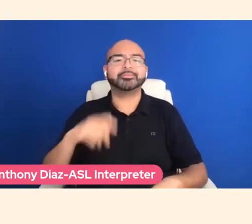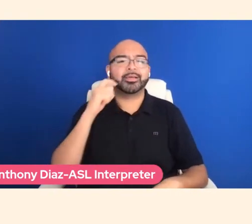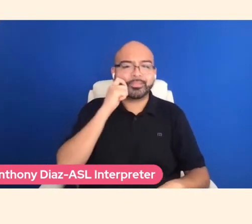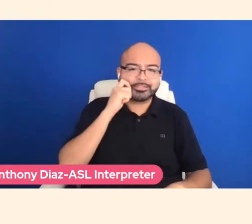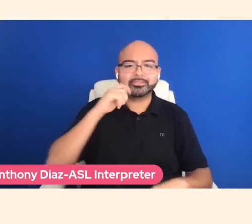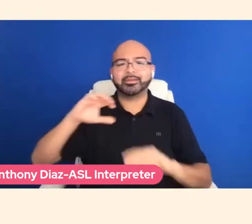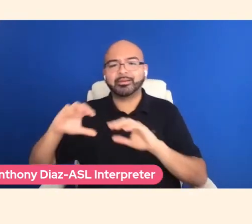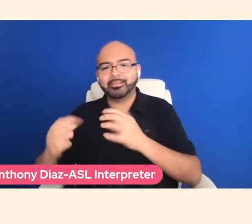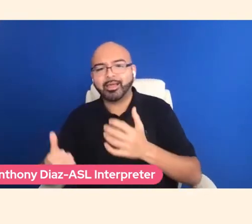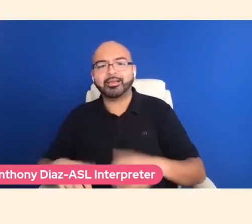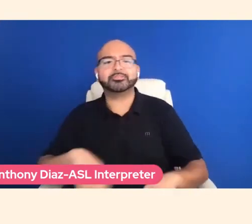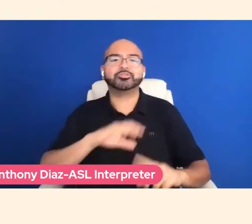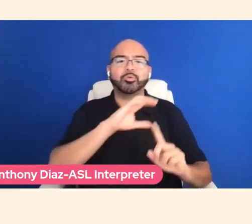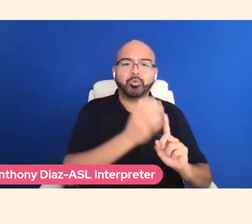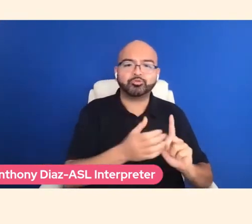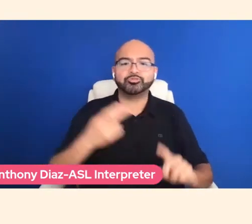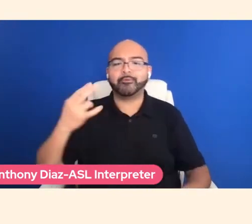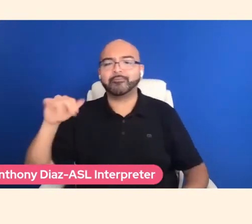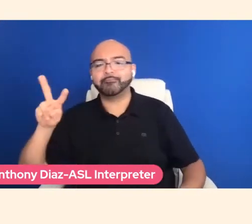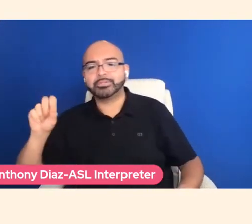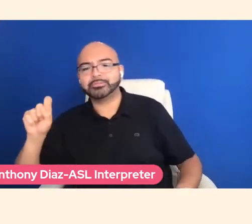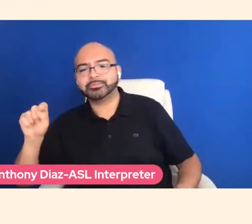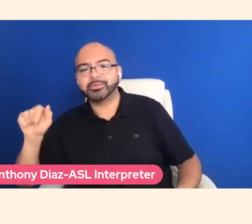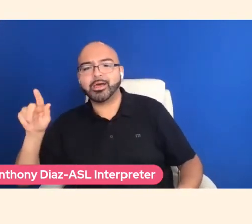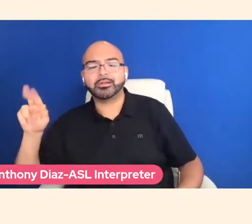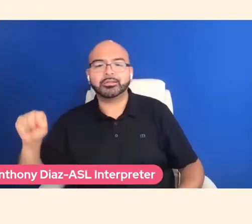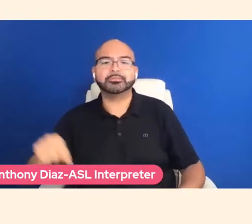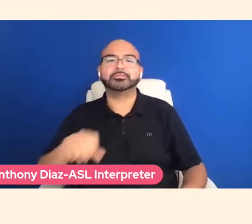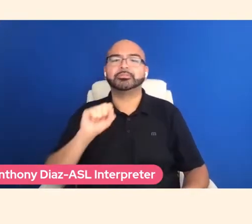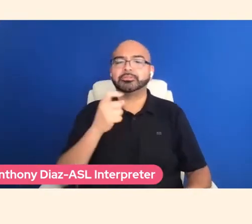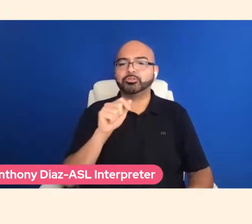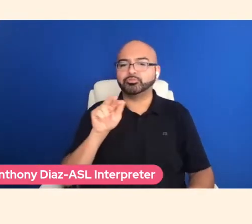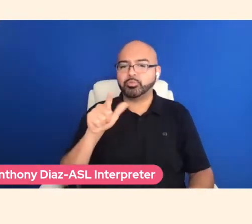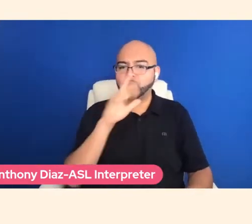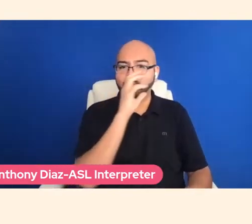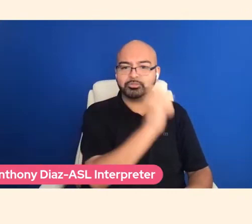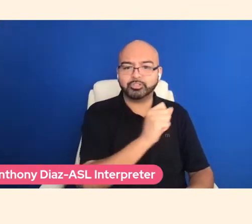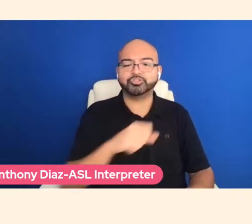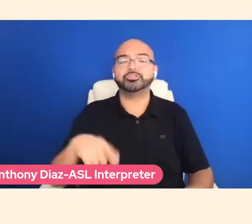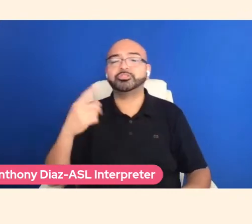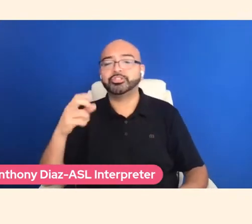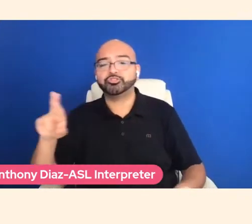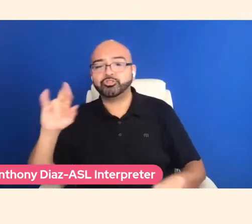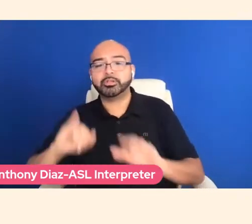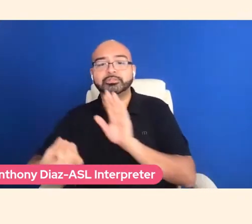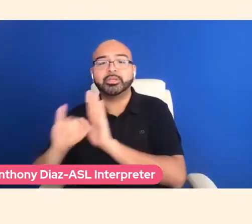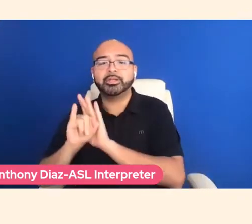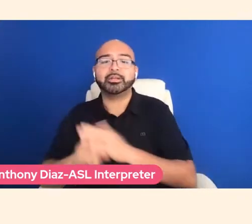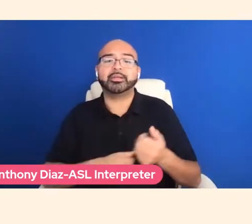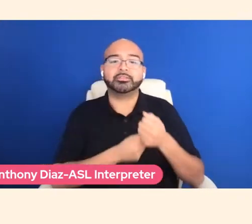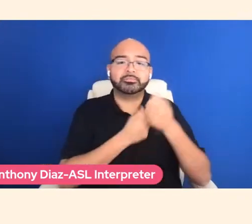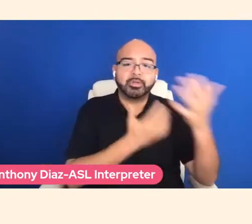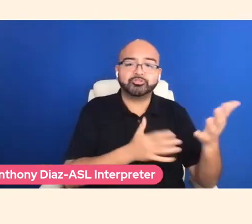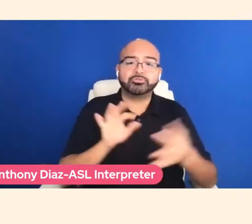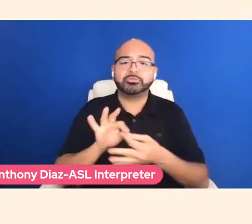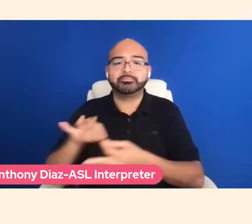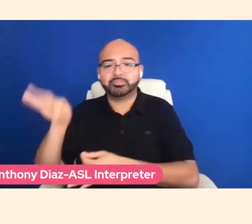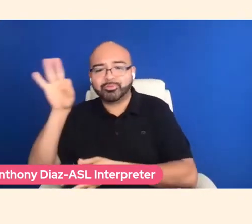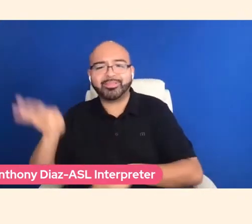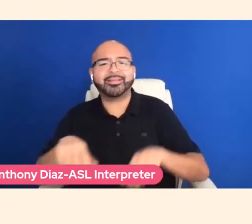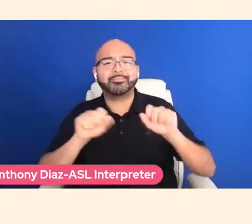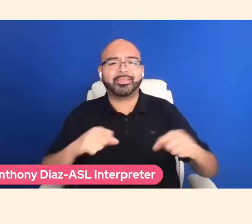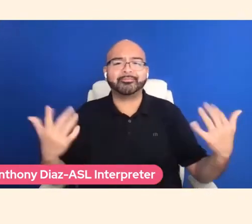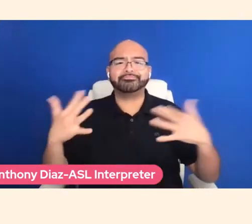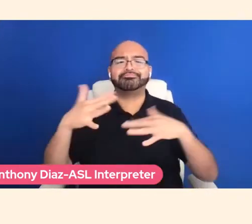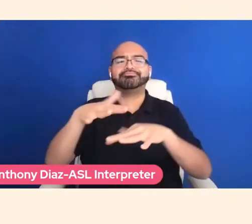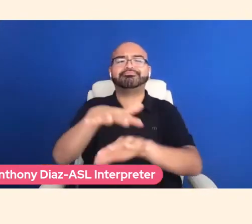culture, HIV status, sexual orientation, gender identity and expression, spirituality, and ability. At Open